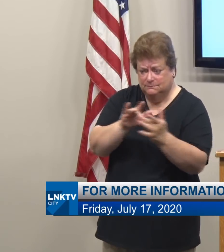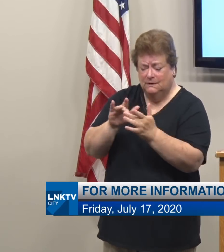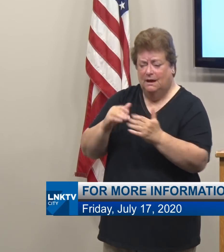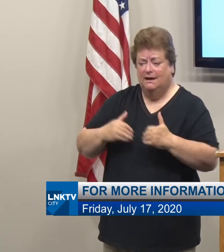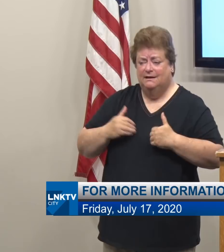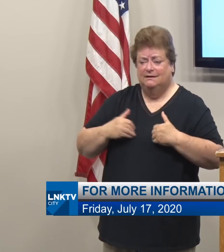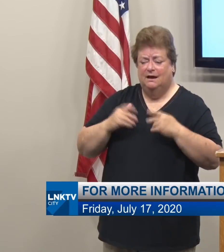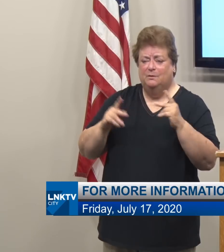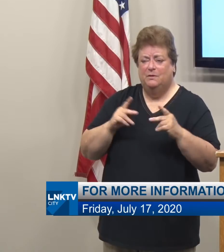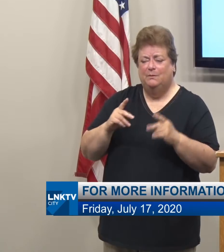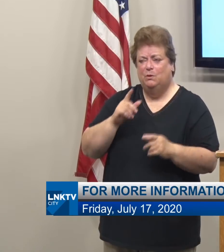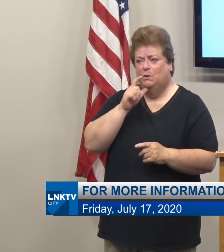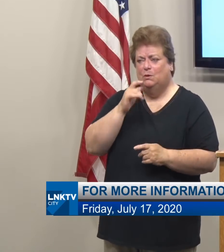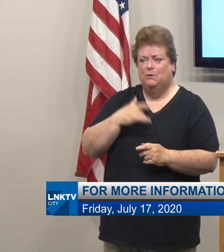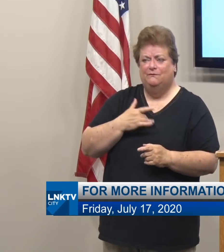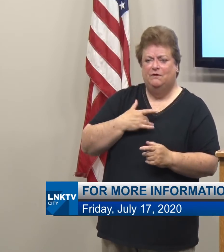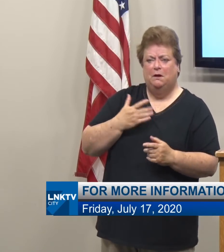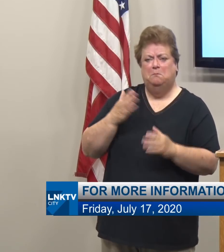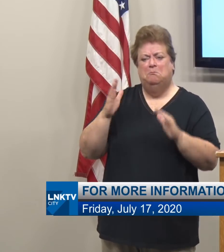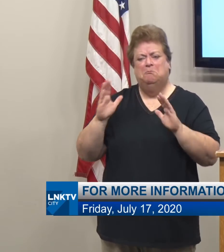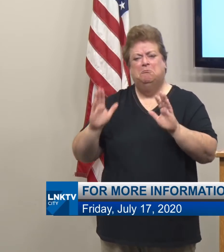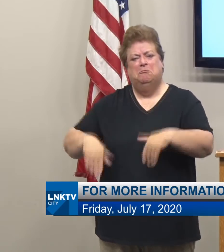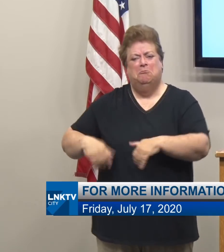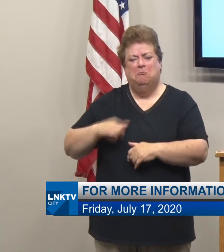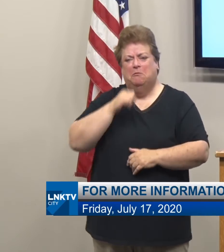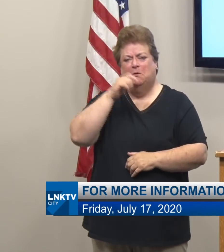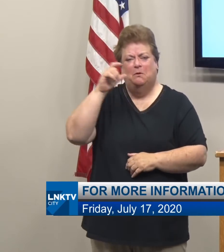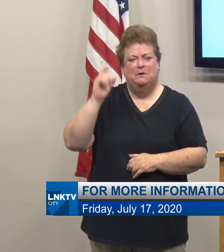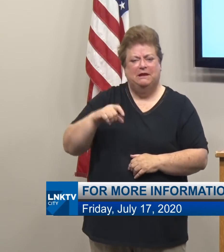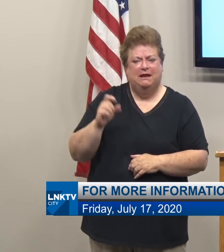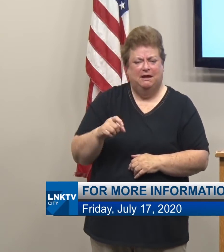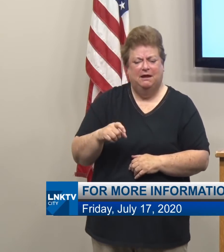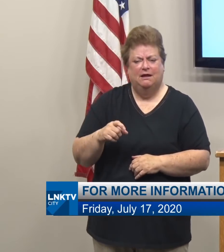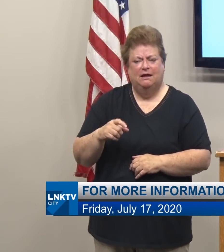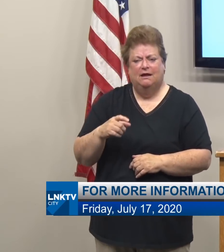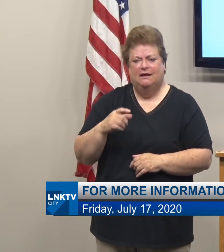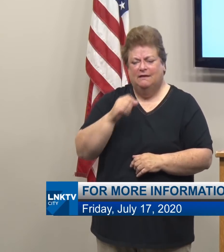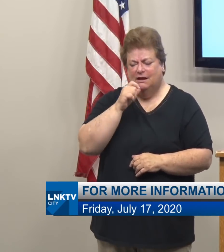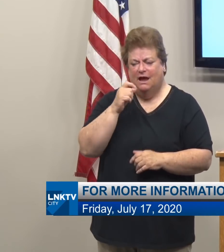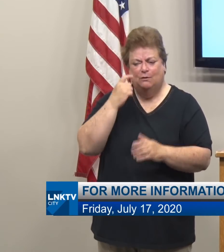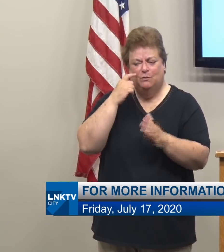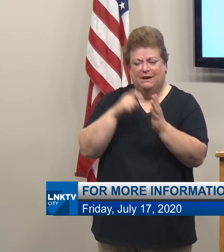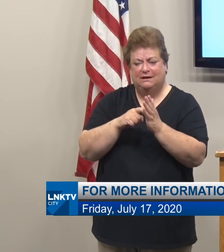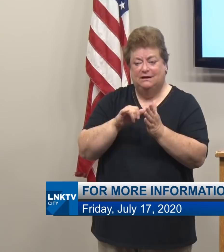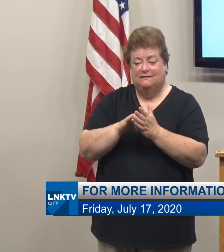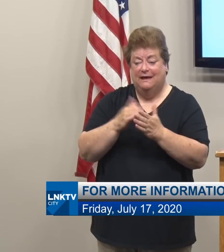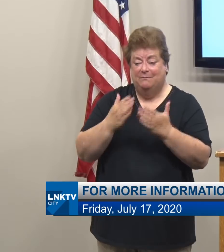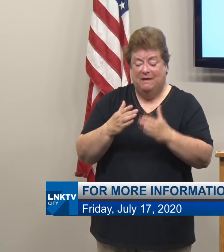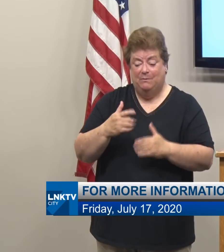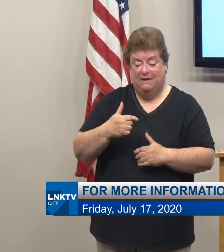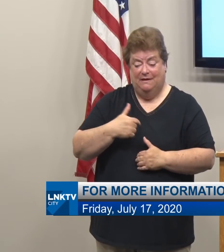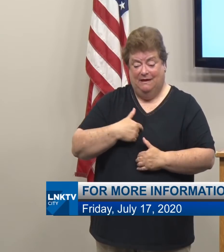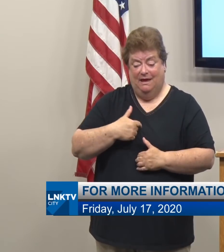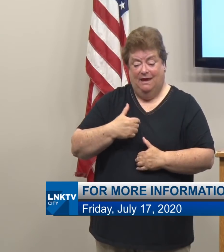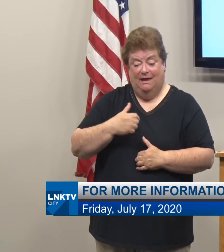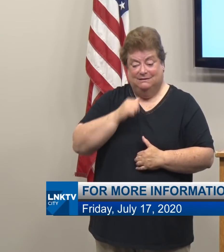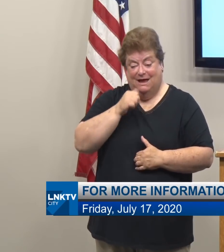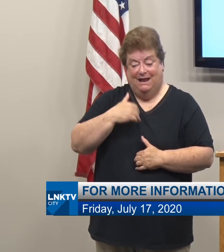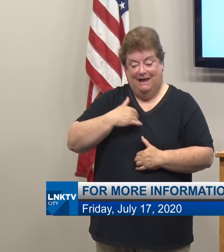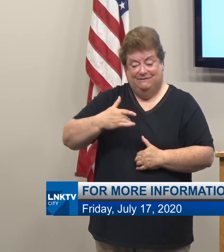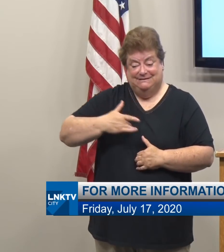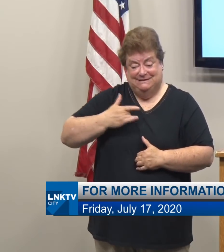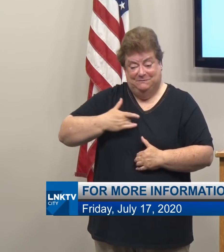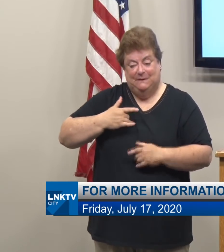feel more invincible and who are less likely to even recognize that they have symptoms, to be asymptomatic carriers of this virus. We're going to continue to